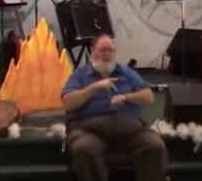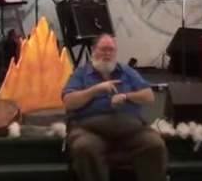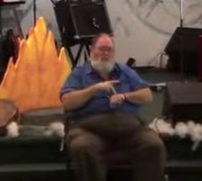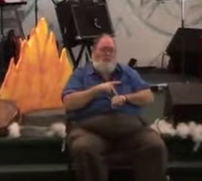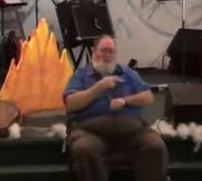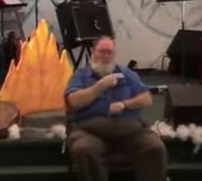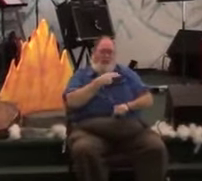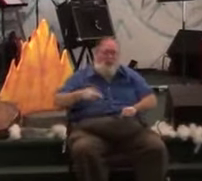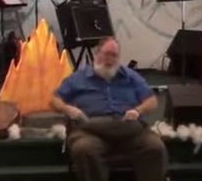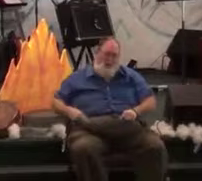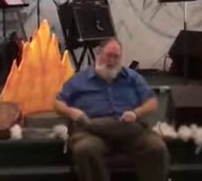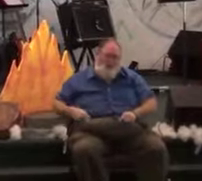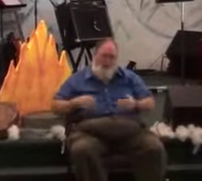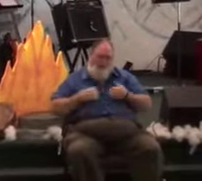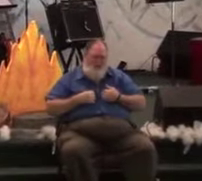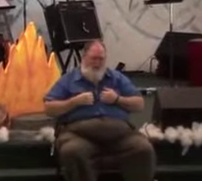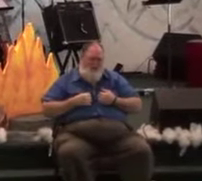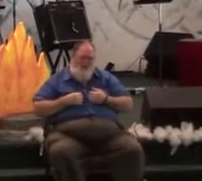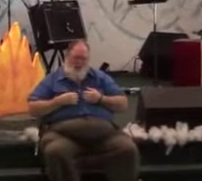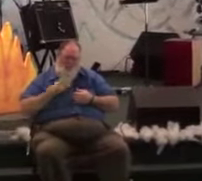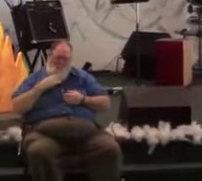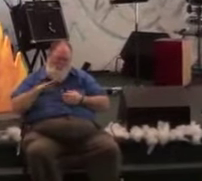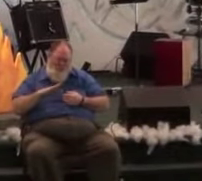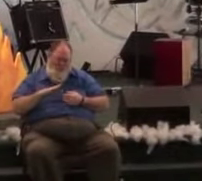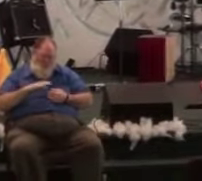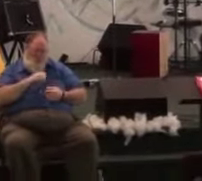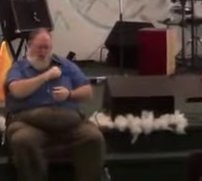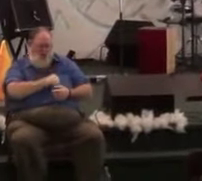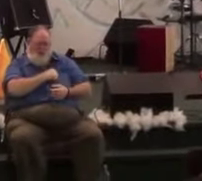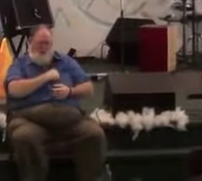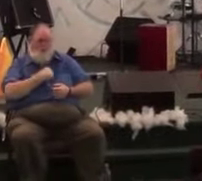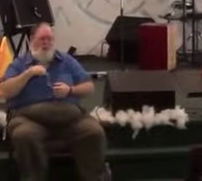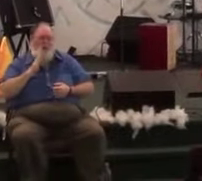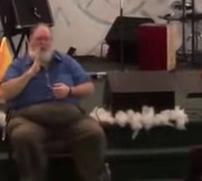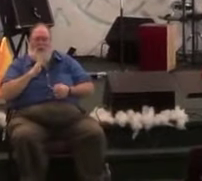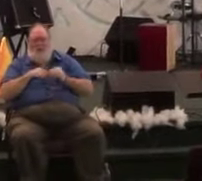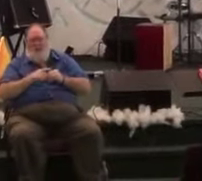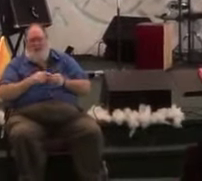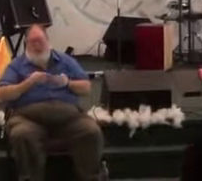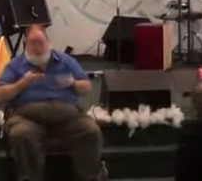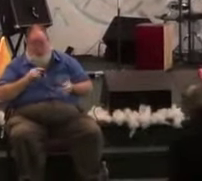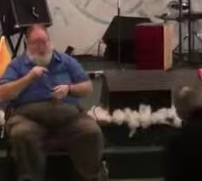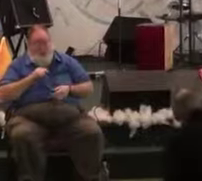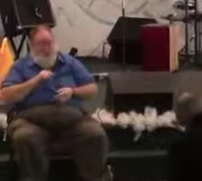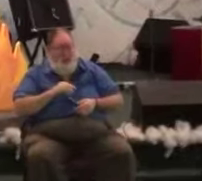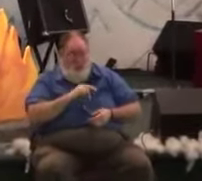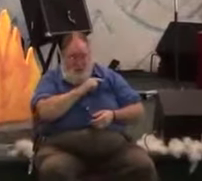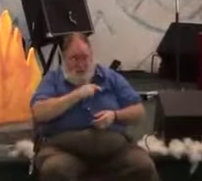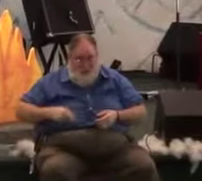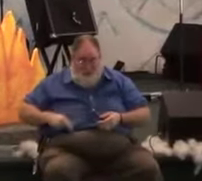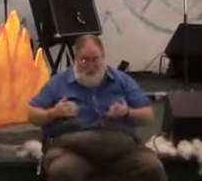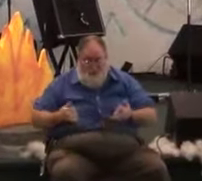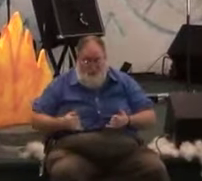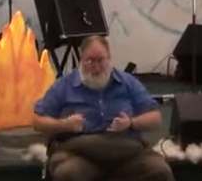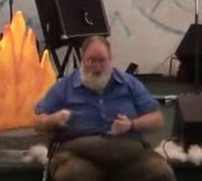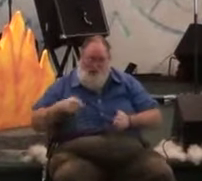Herod, he got this nasty attitude, and we're going to talk about him today. And he kills James.